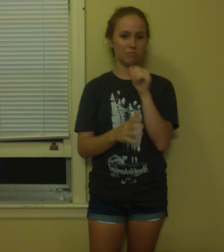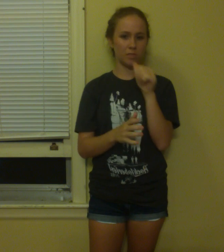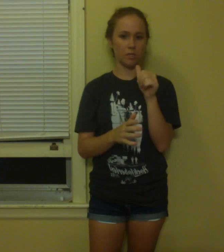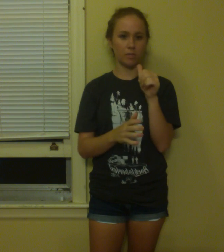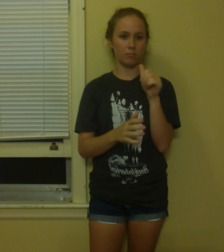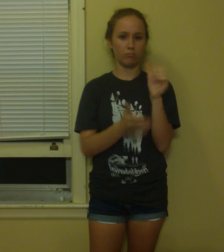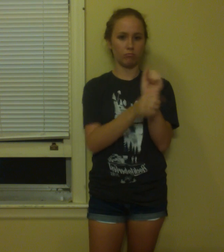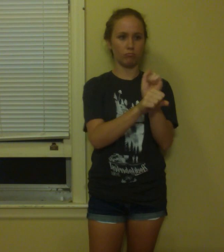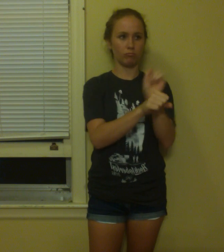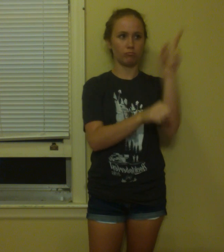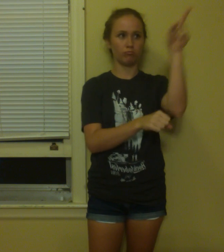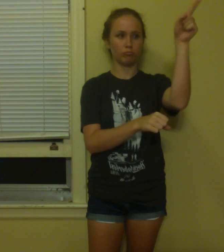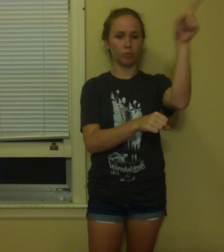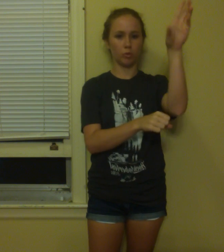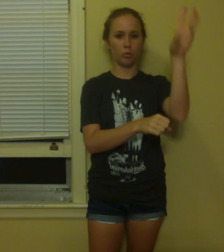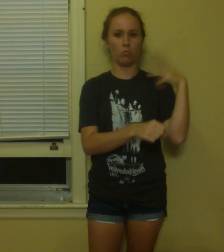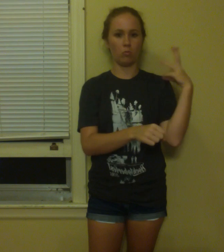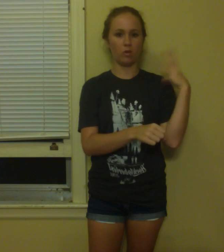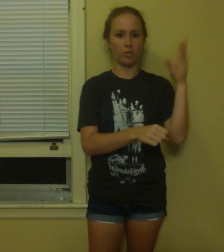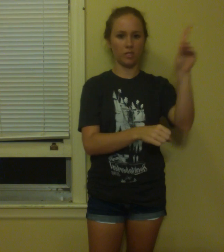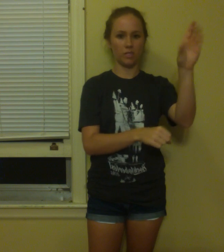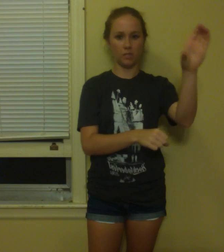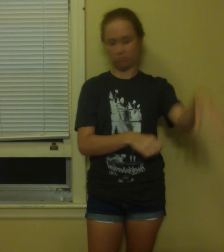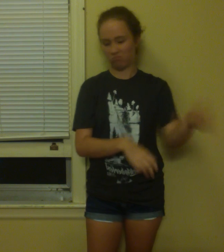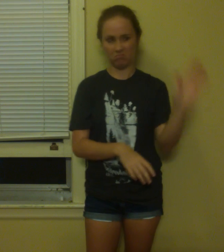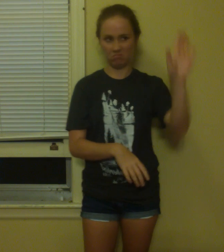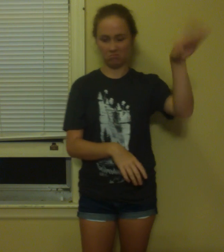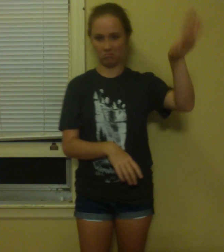wild and crazy place. So the House of Representatives, right? There are how many members total?